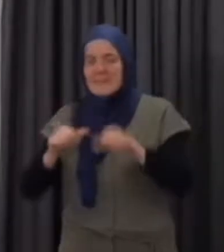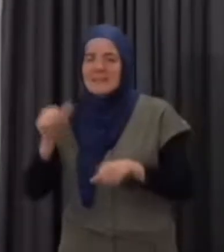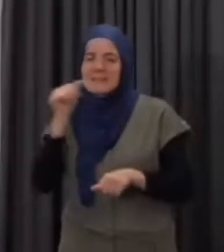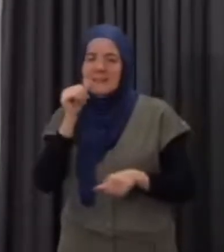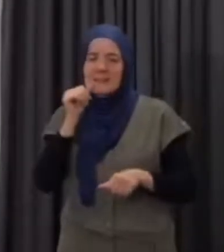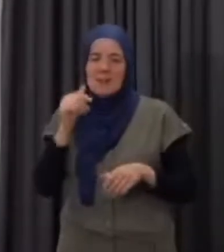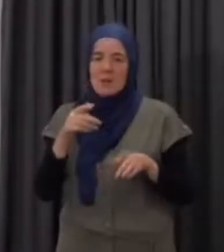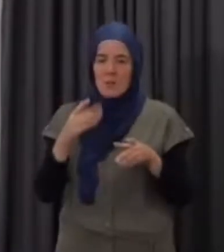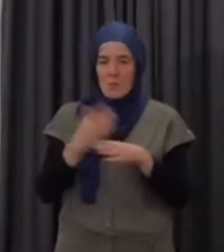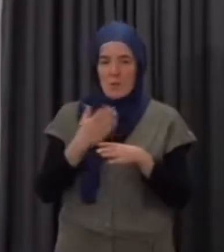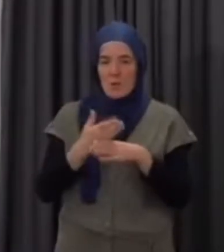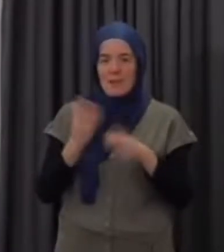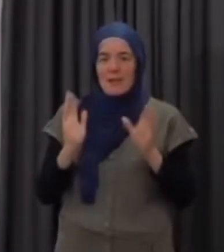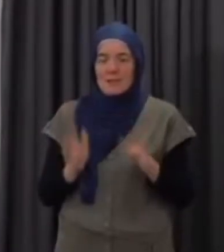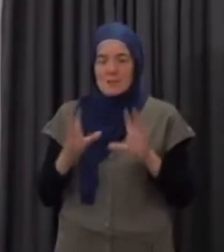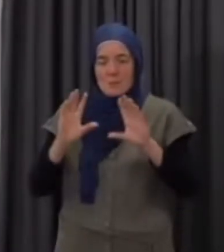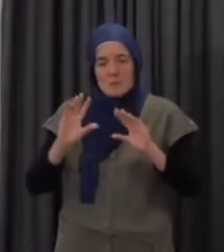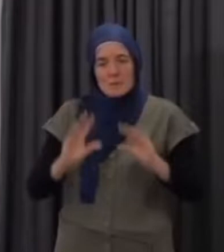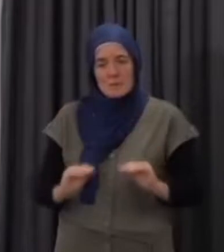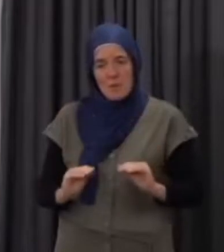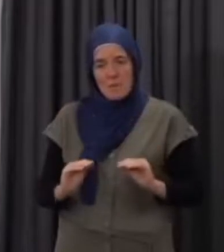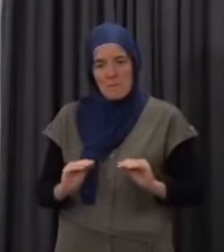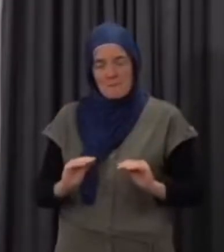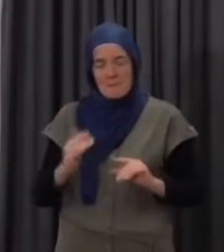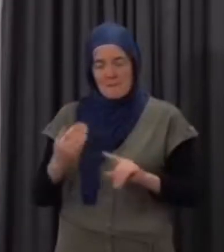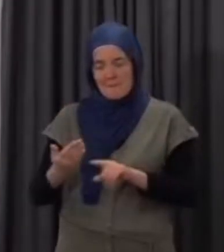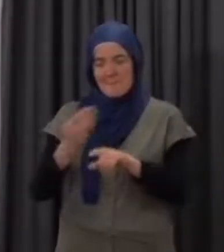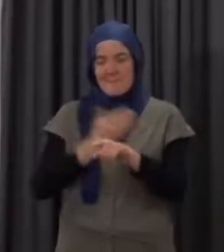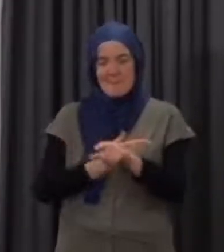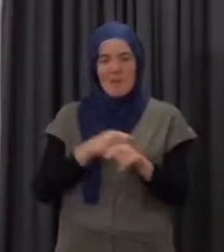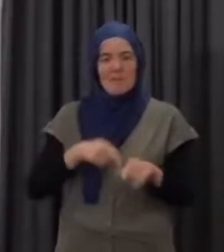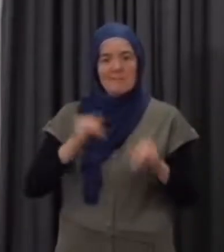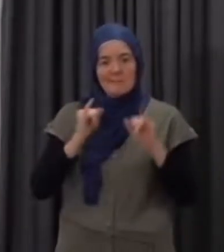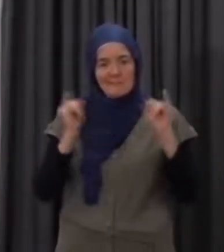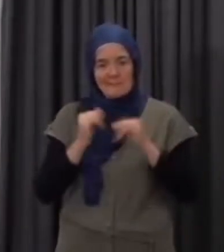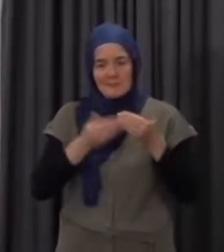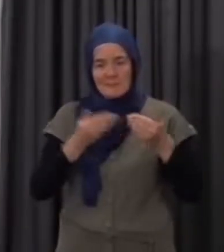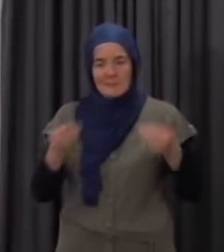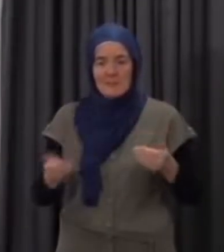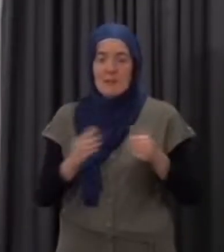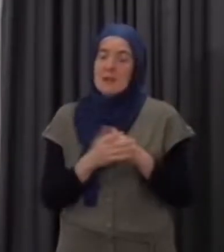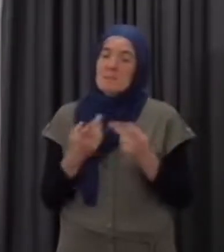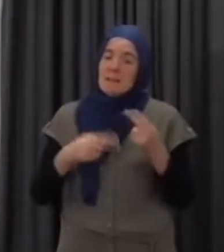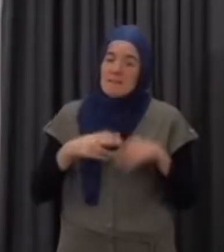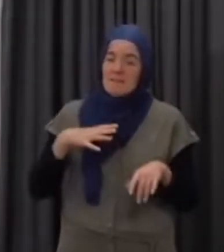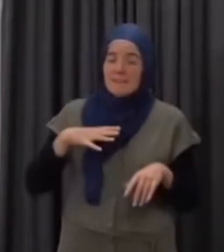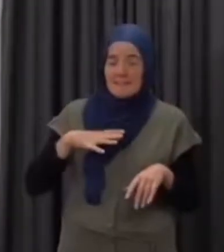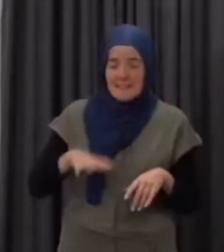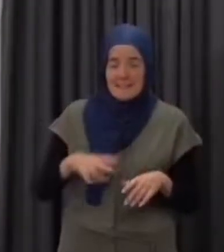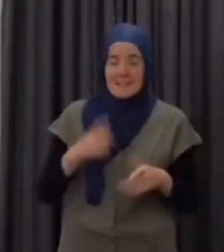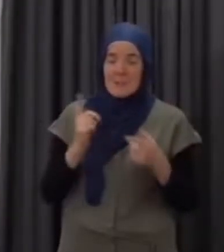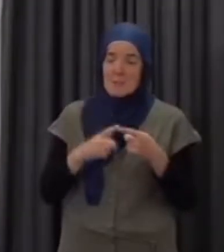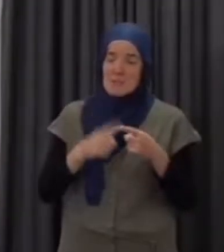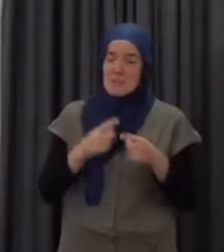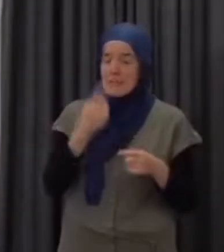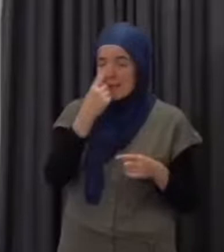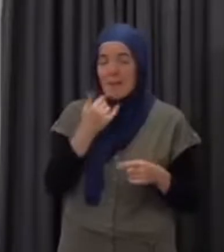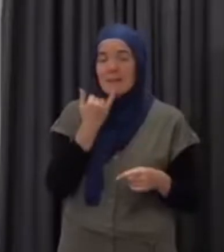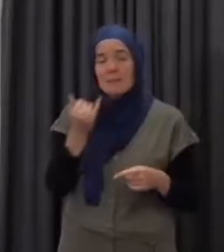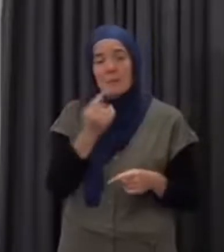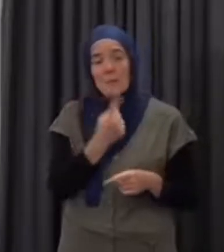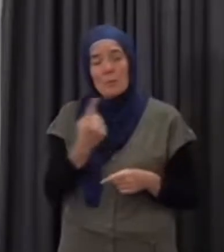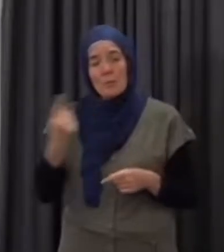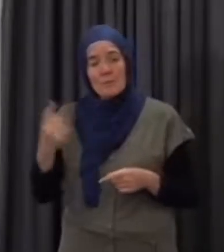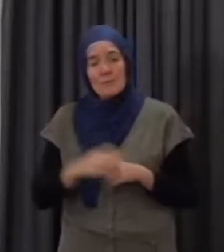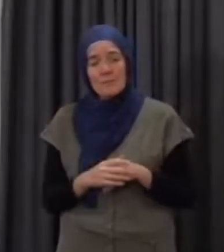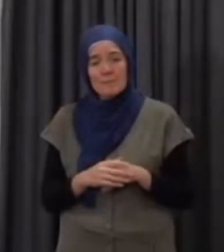people need urgent dental care, they should call their dental practice or 111. Urgent treatment which cannot be carried out in a practice will be